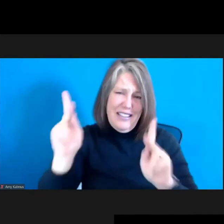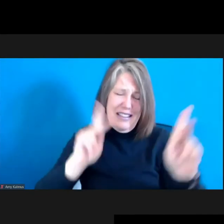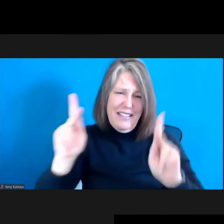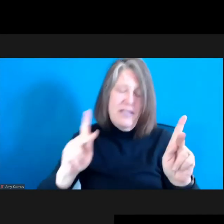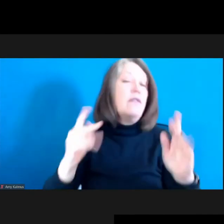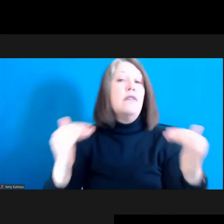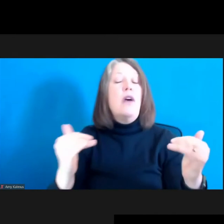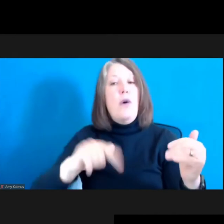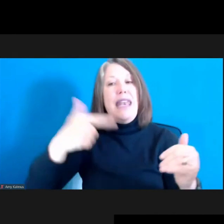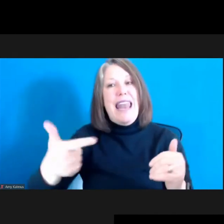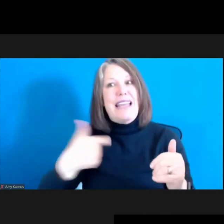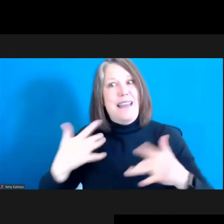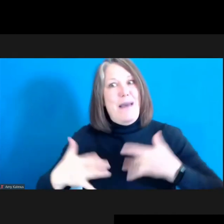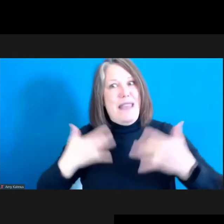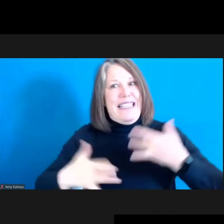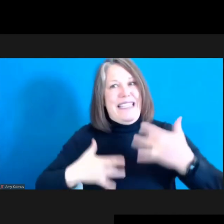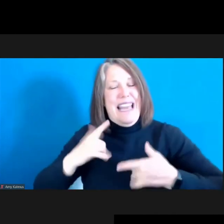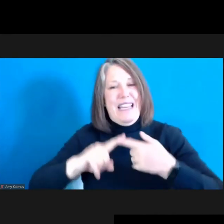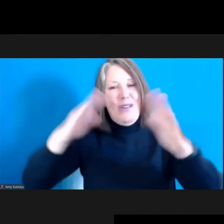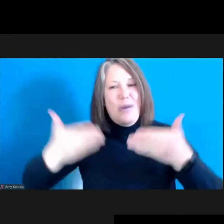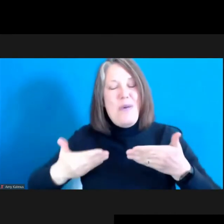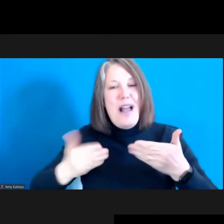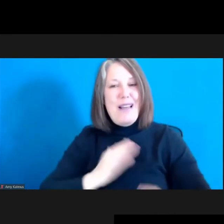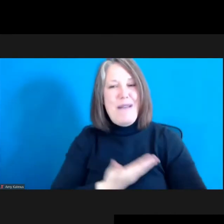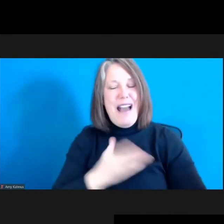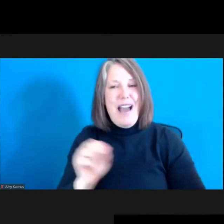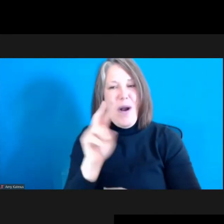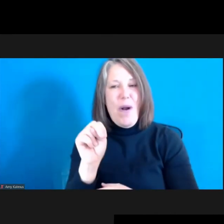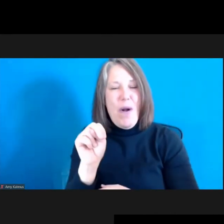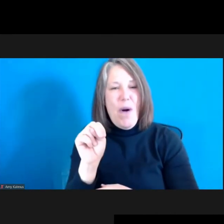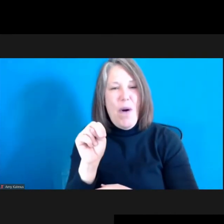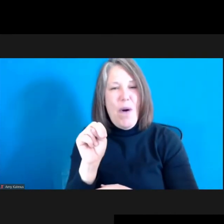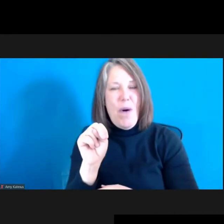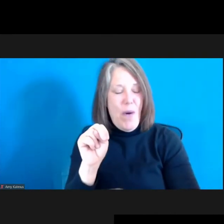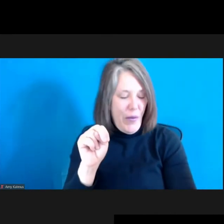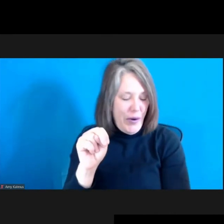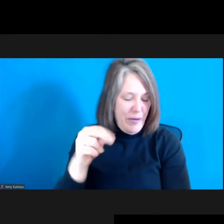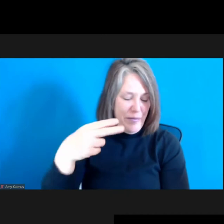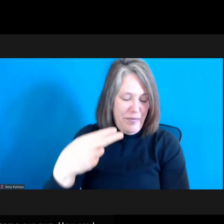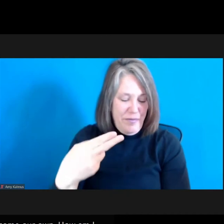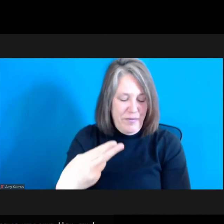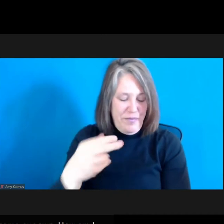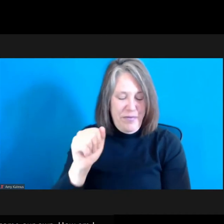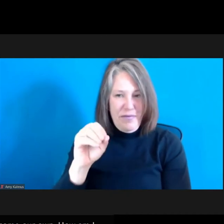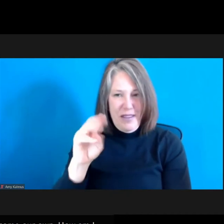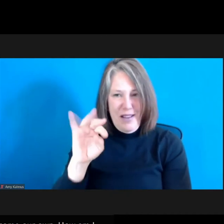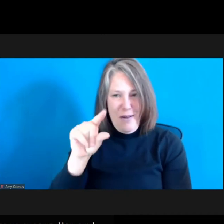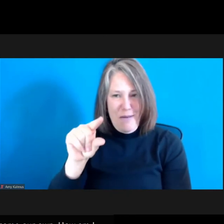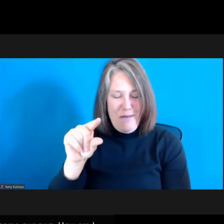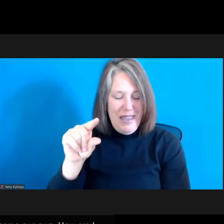next, I am excited to welcome our own Haoming Huang, if you can come